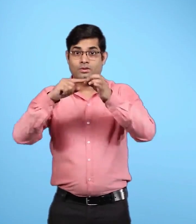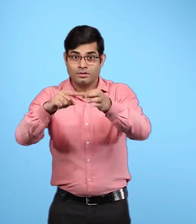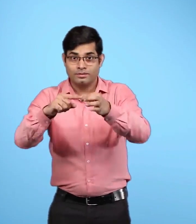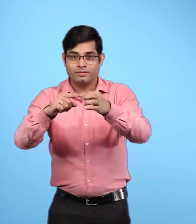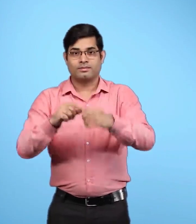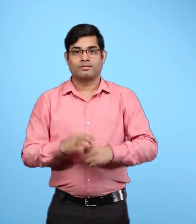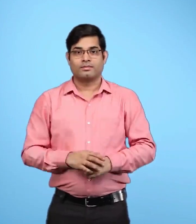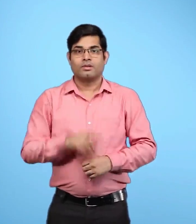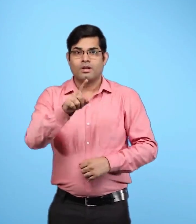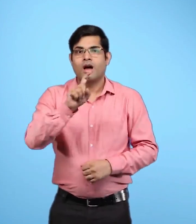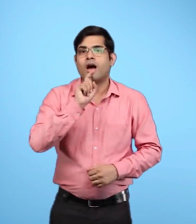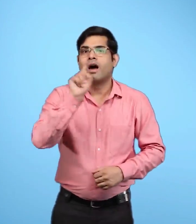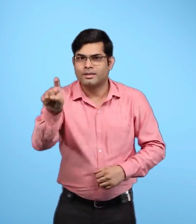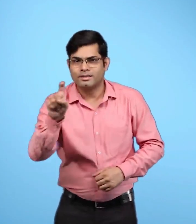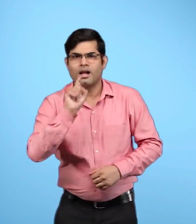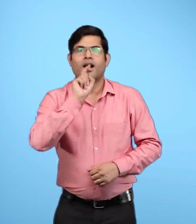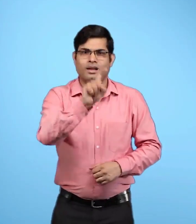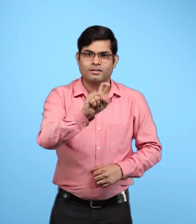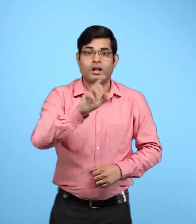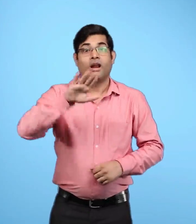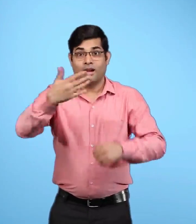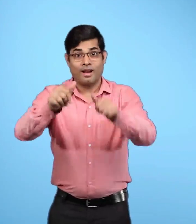Question. Find out and color the box.